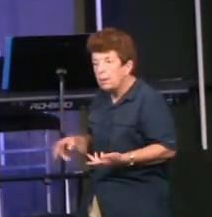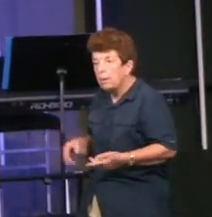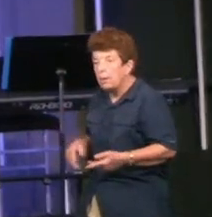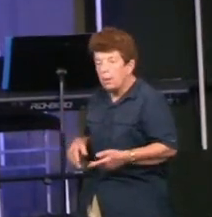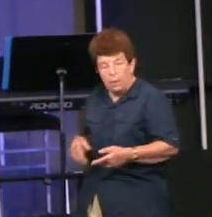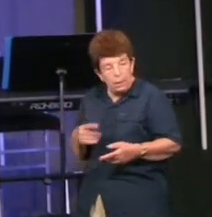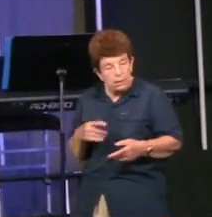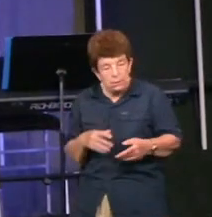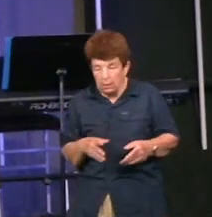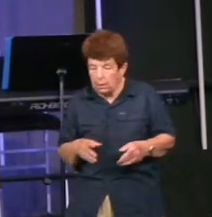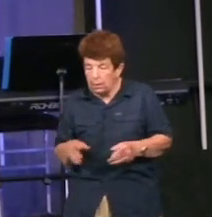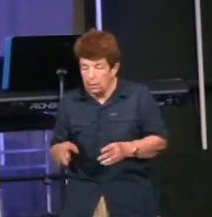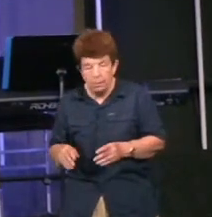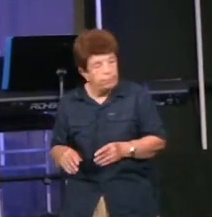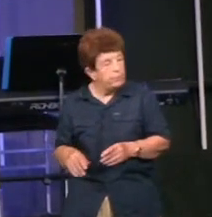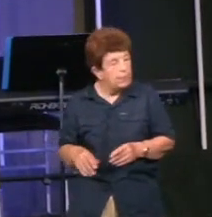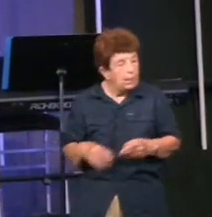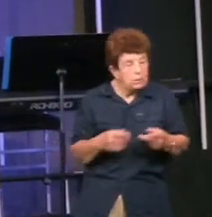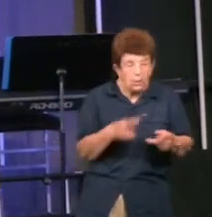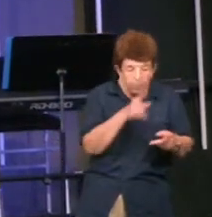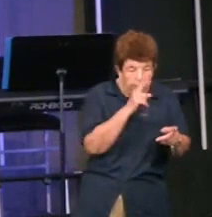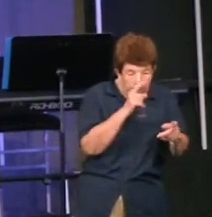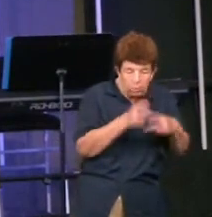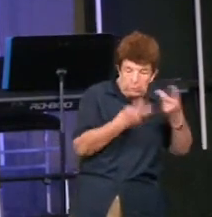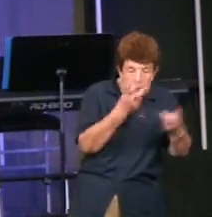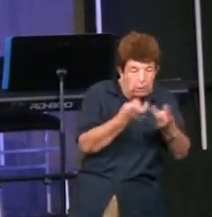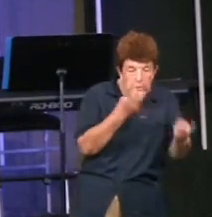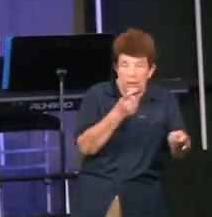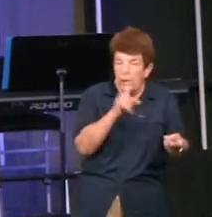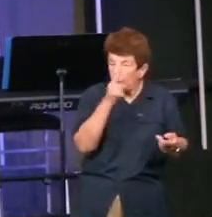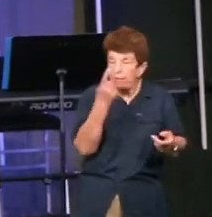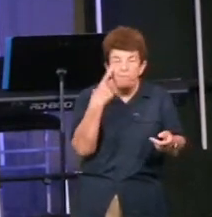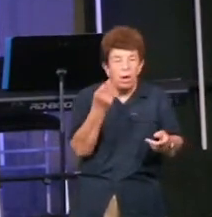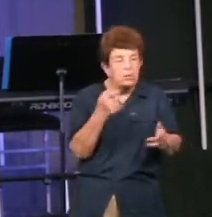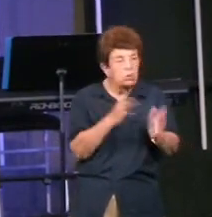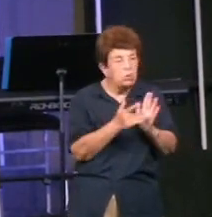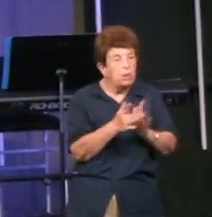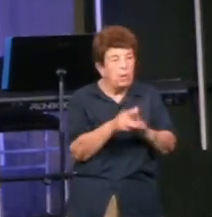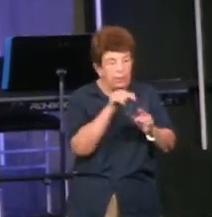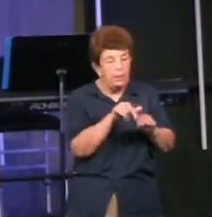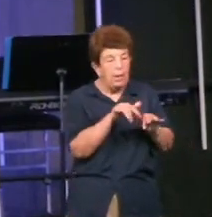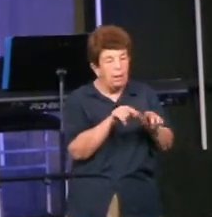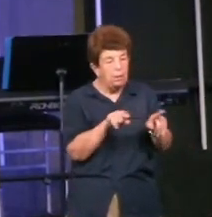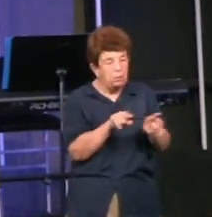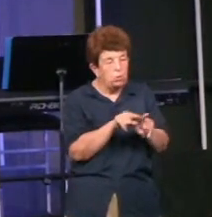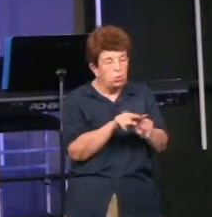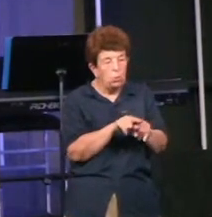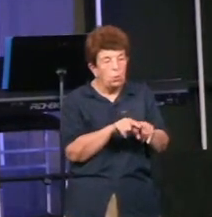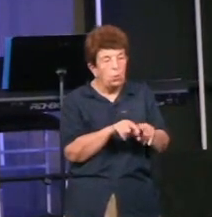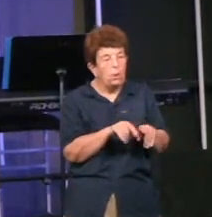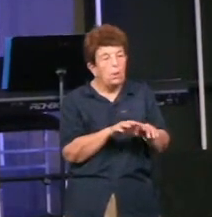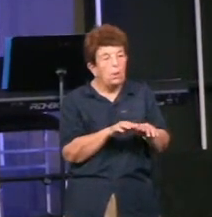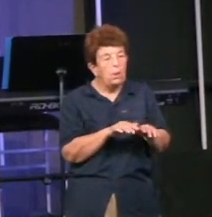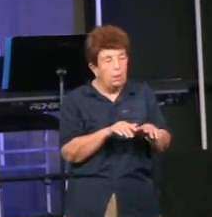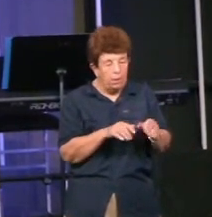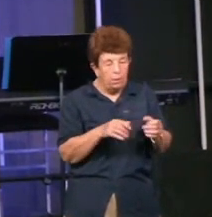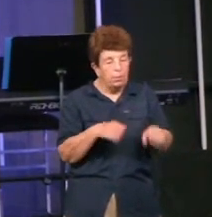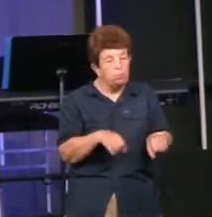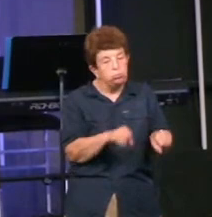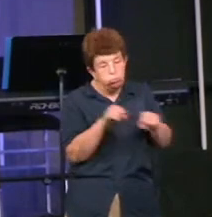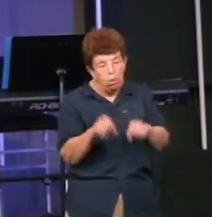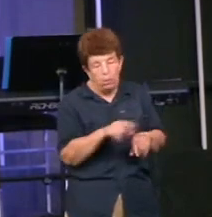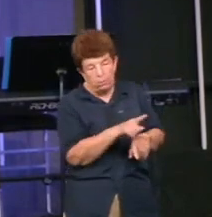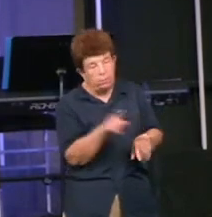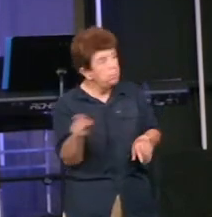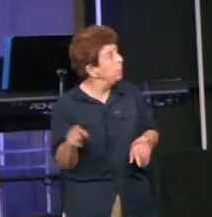his disciples go, but he didn't. So they search everywhere, and failing to find Jesus, they then also cross over the sea. They put a lot